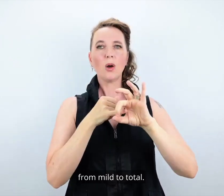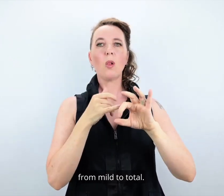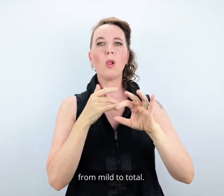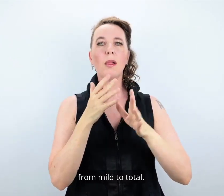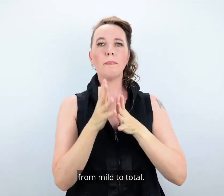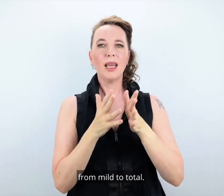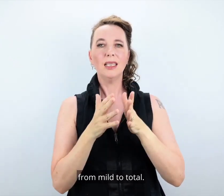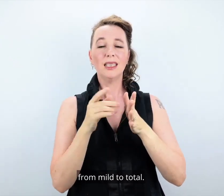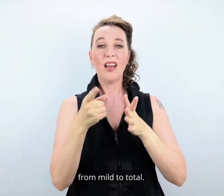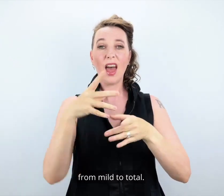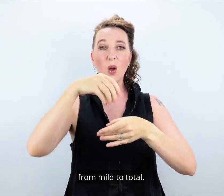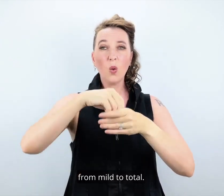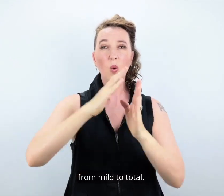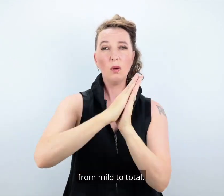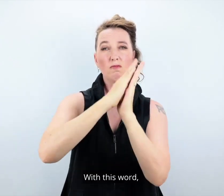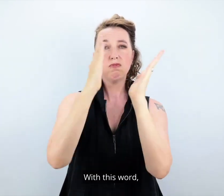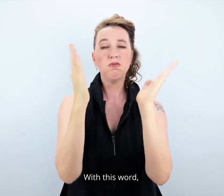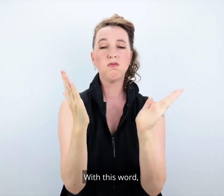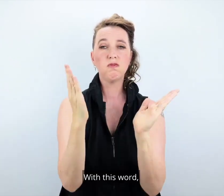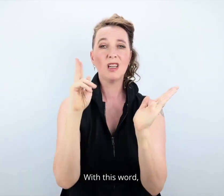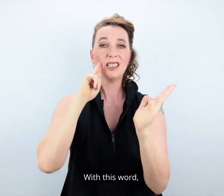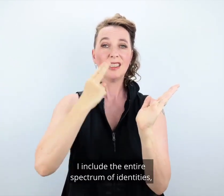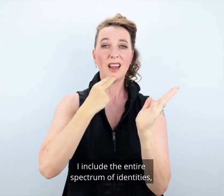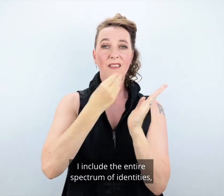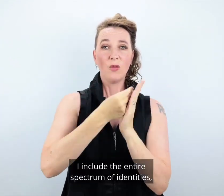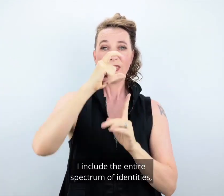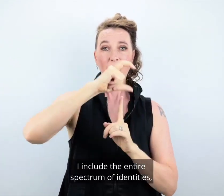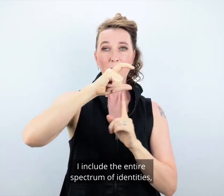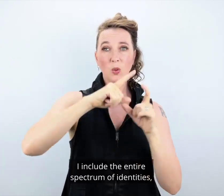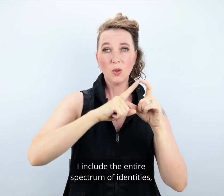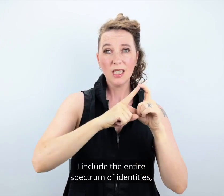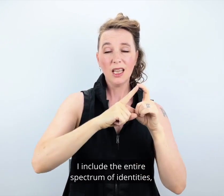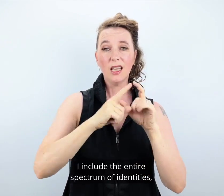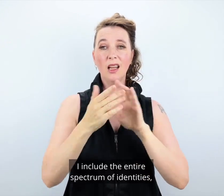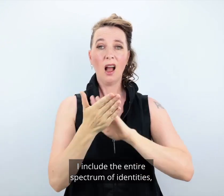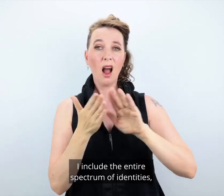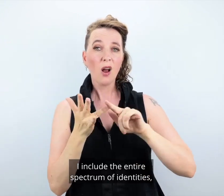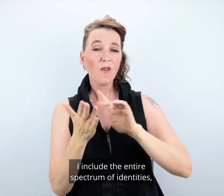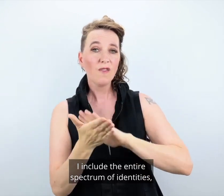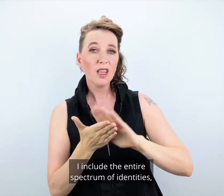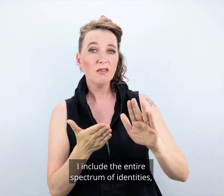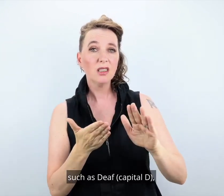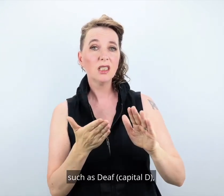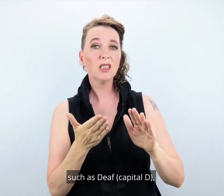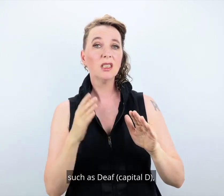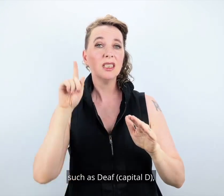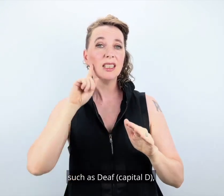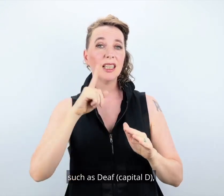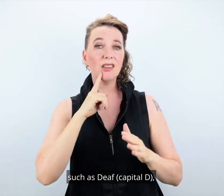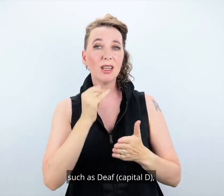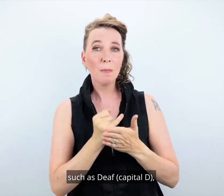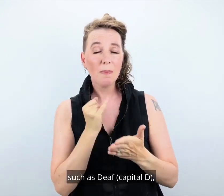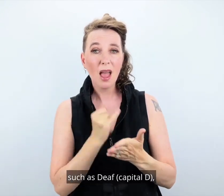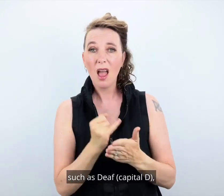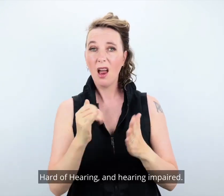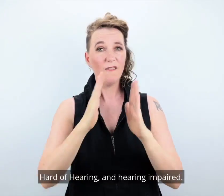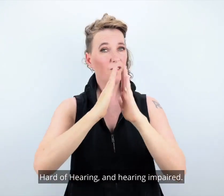mild to total. With this word, I include the entire spectrum of identities, such as deaf with a capital D, hard of